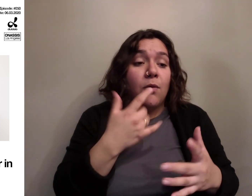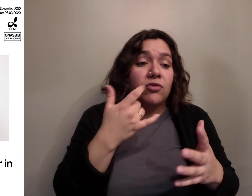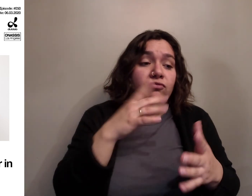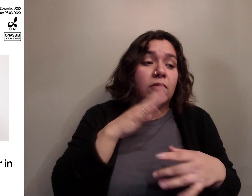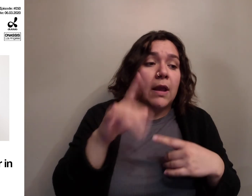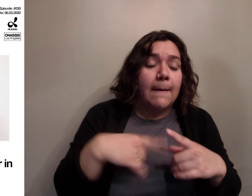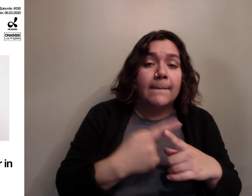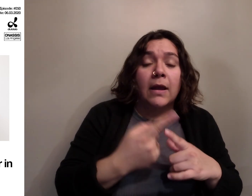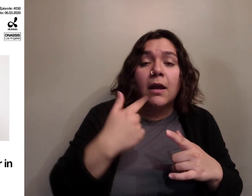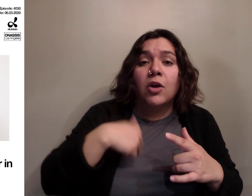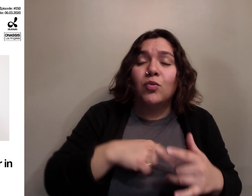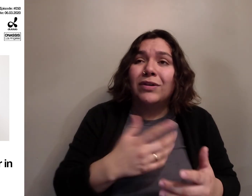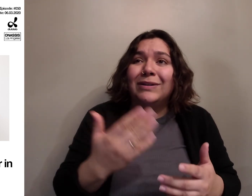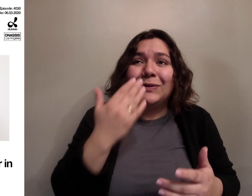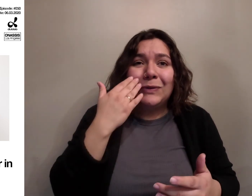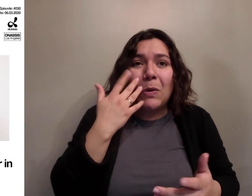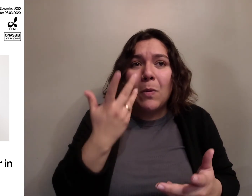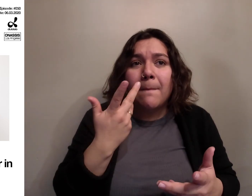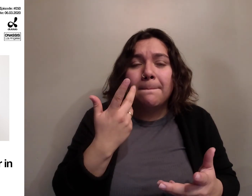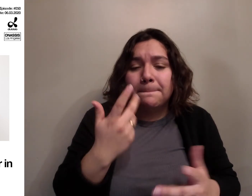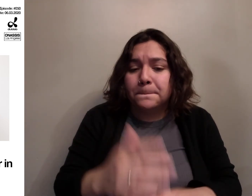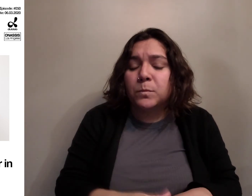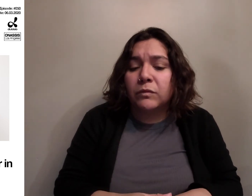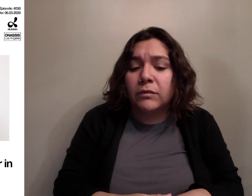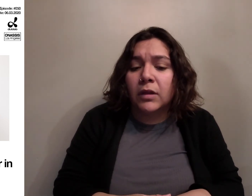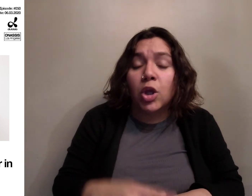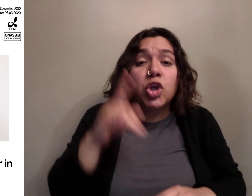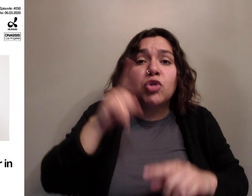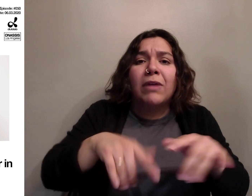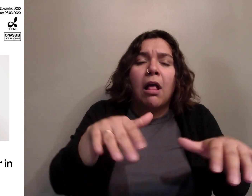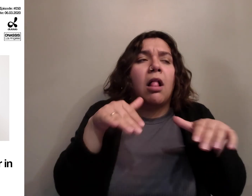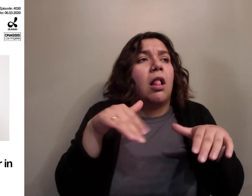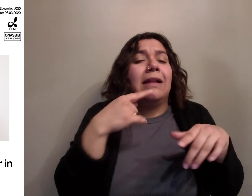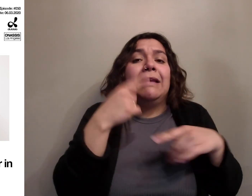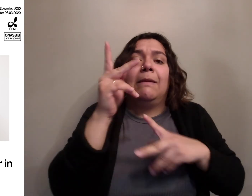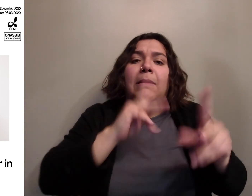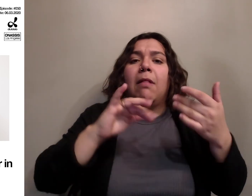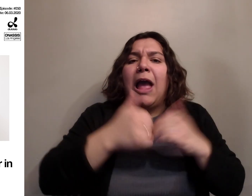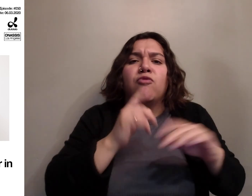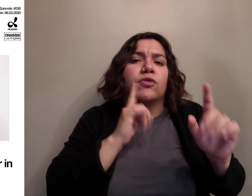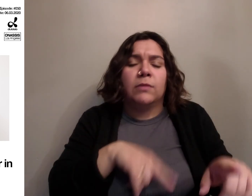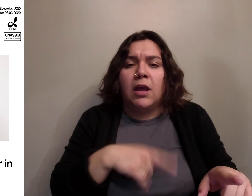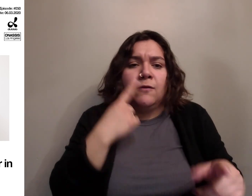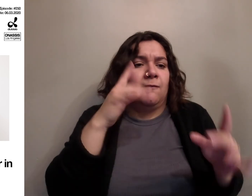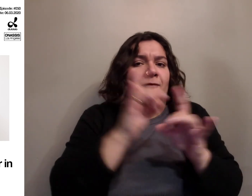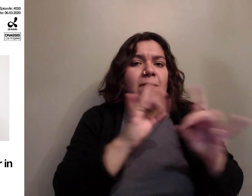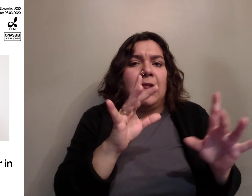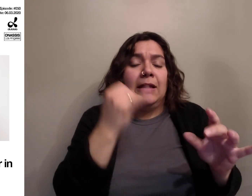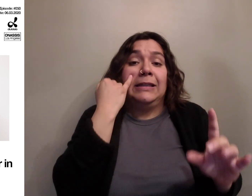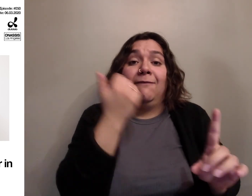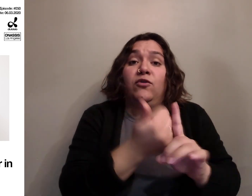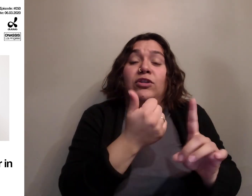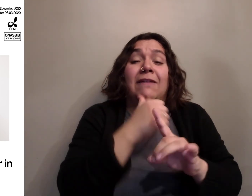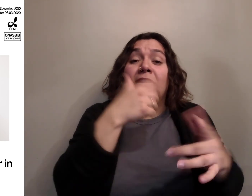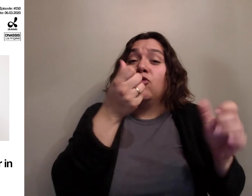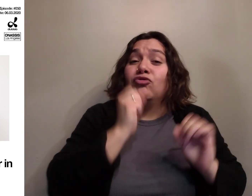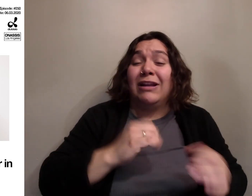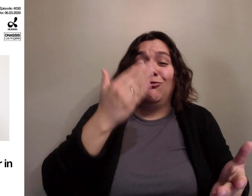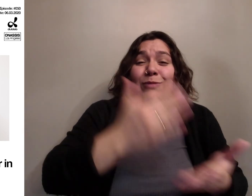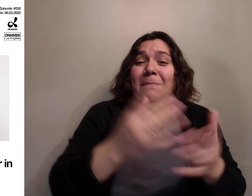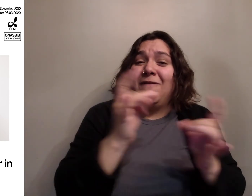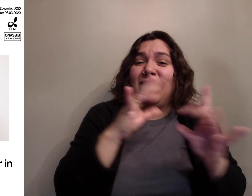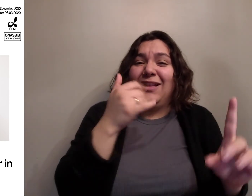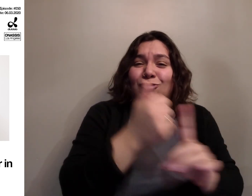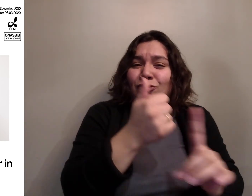breathe. And I think what I wanted to get across that we learned through Palestinian organizers is you can't sit around telling people how